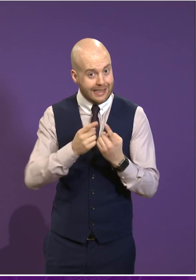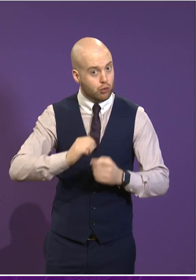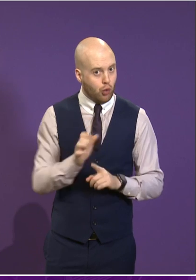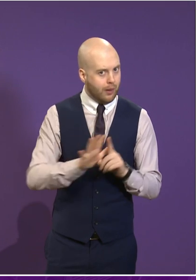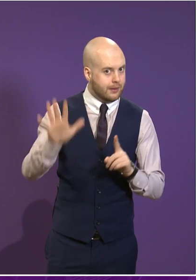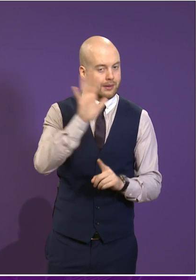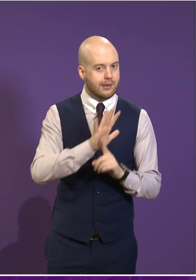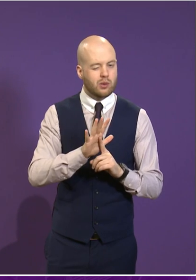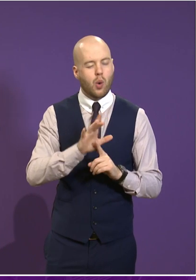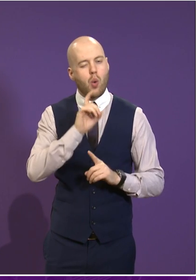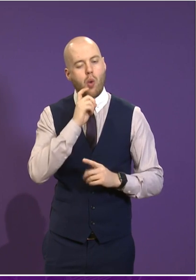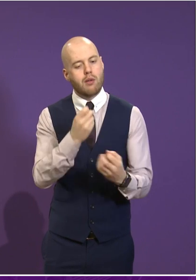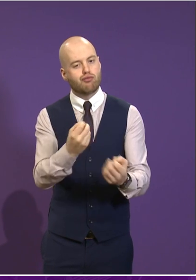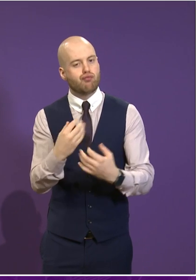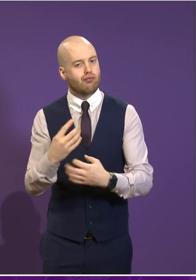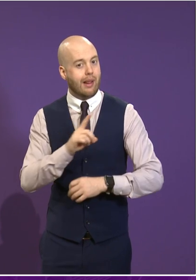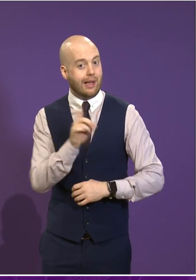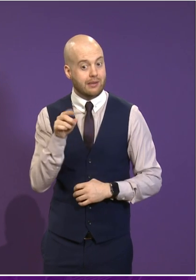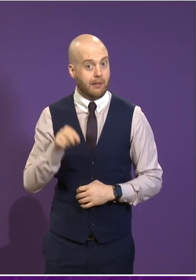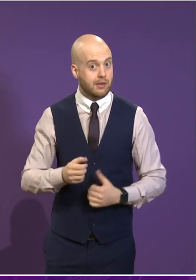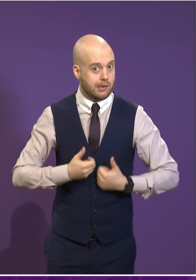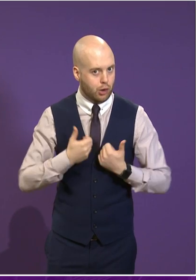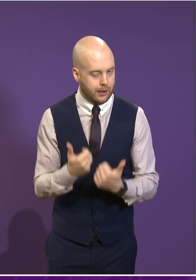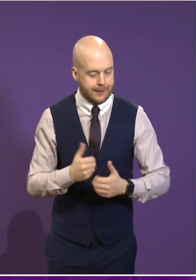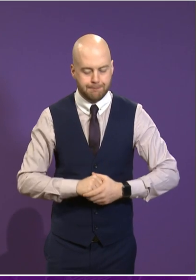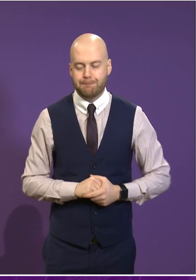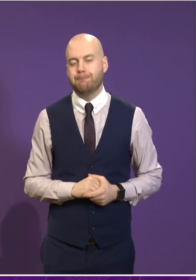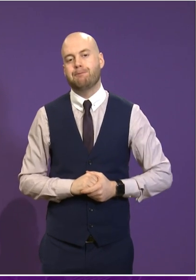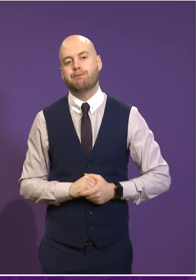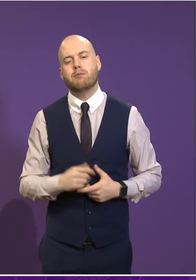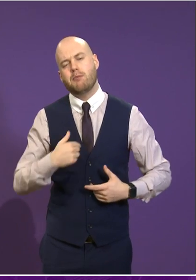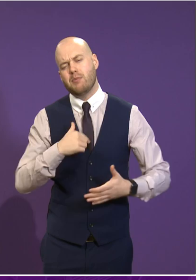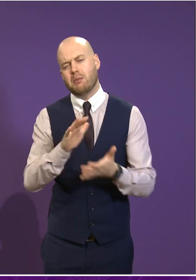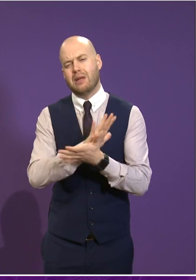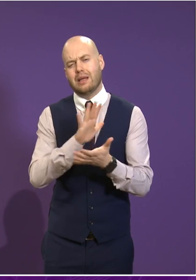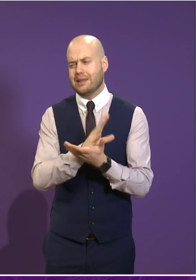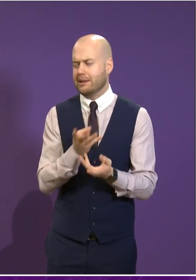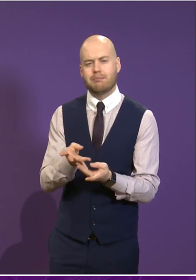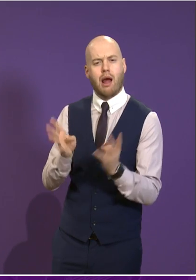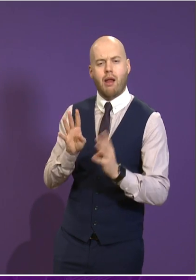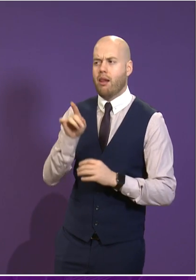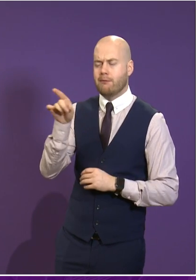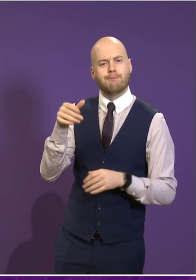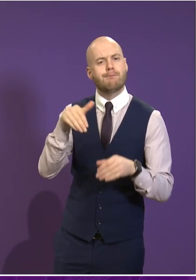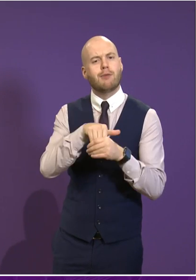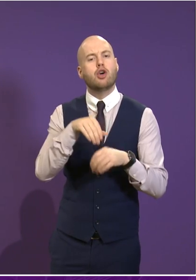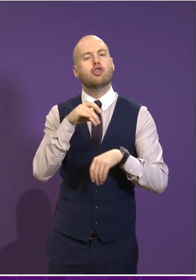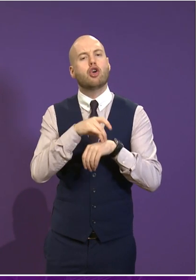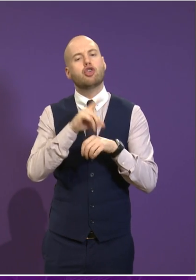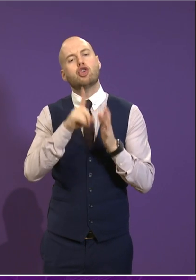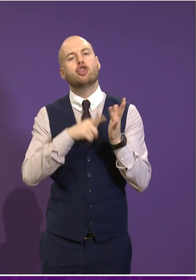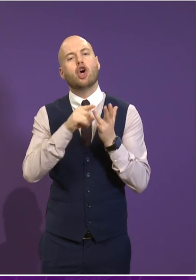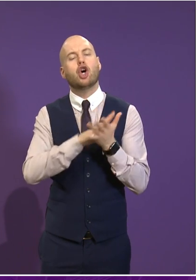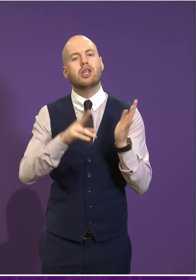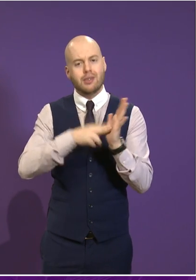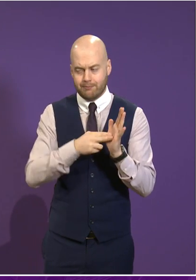bit later this morning too. I'm delighted to have on the panel with us this morning Dr. John Kemp, who is the Interim Chief